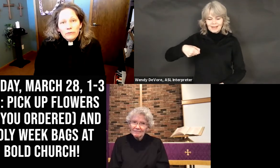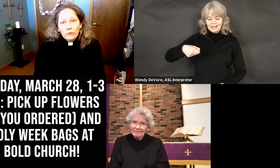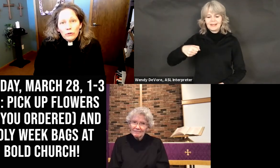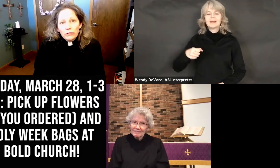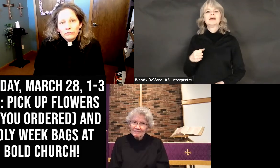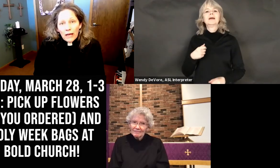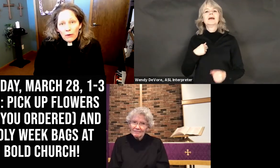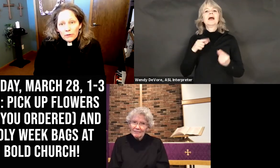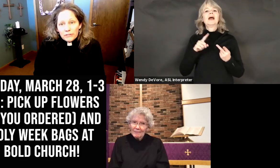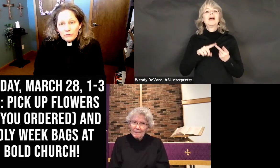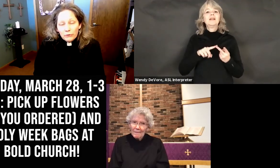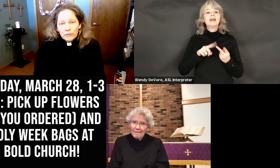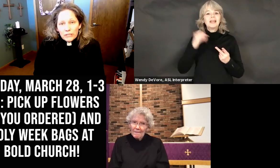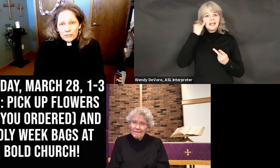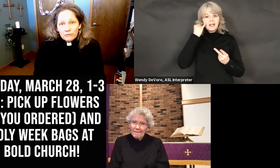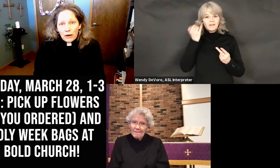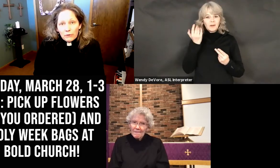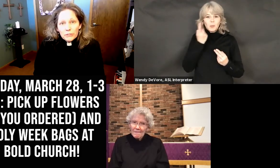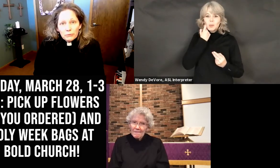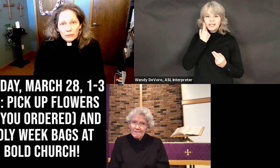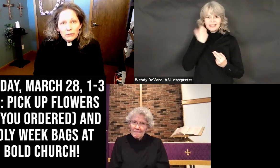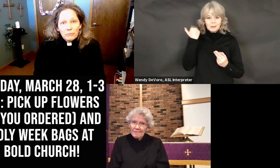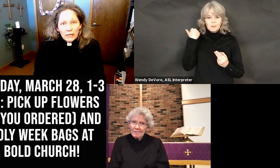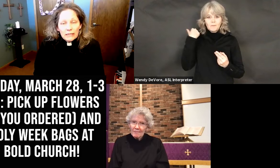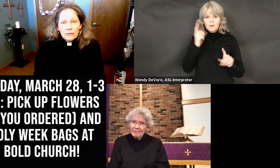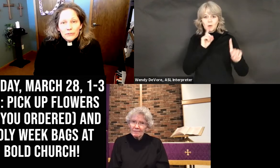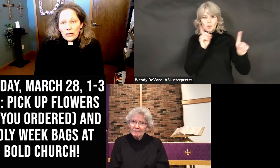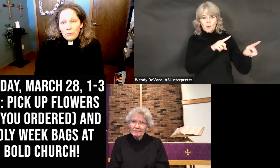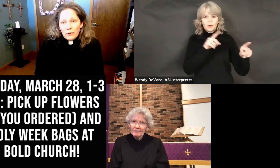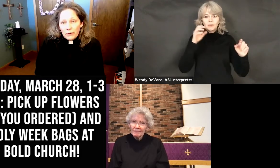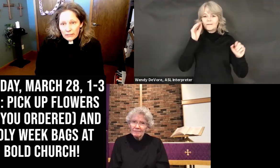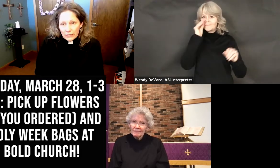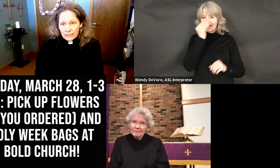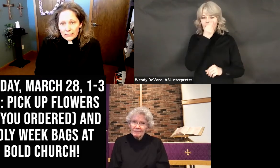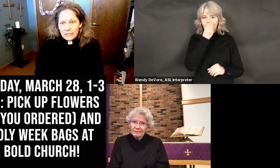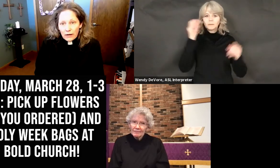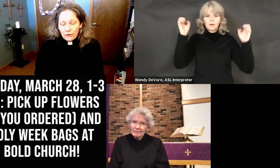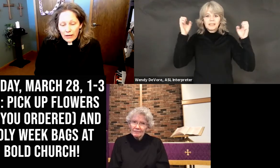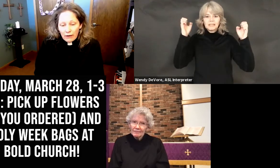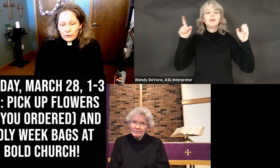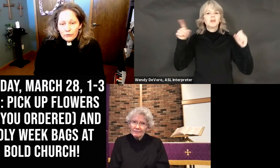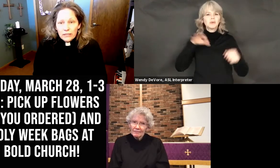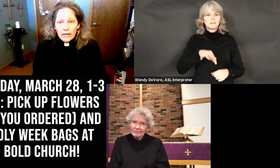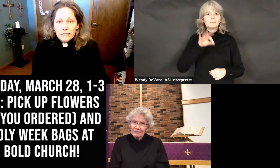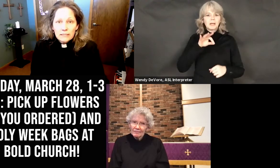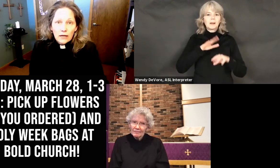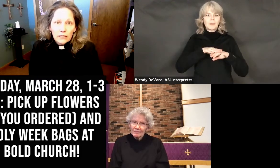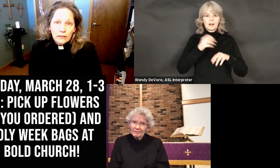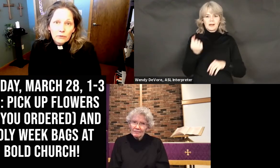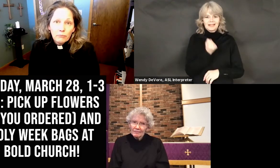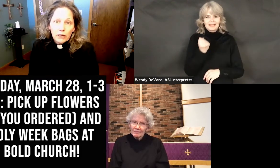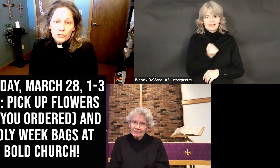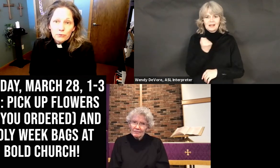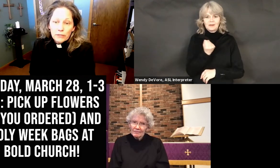well as if you ordered flowers, if you ordered Easter flowers, you'll be able to pick those up next Saturday afternoon. That's